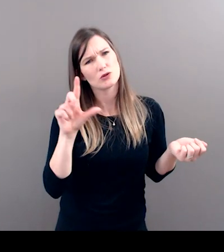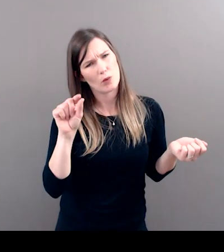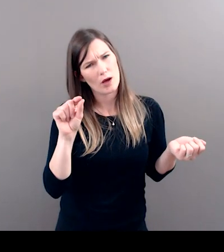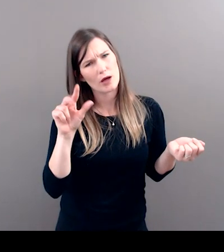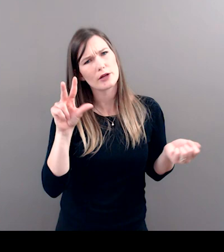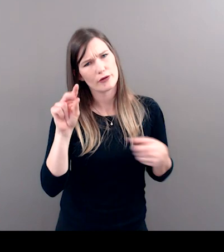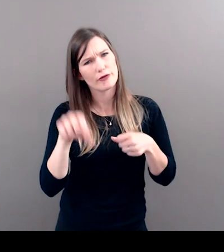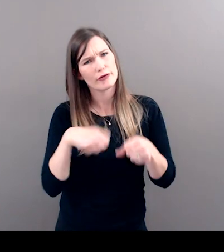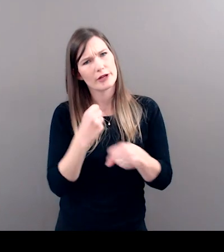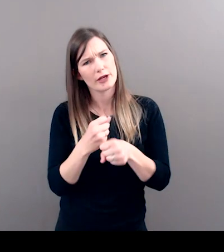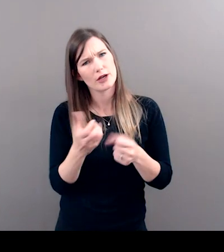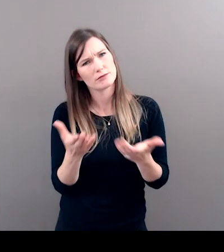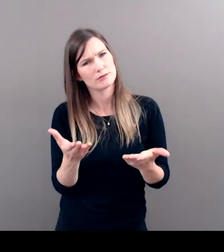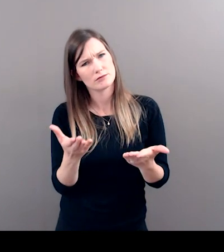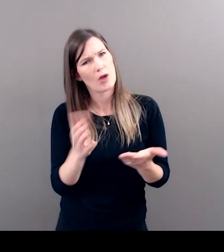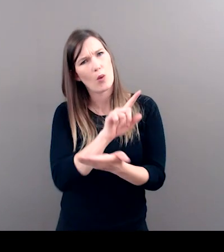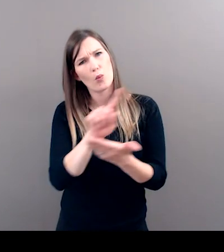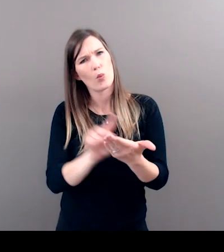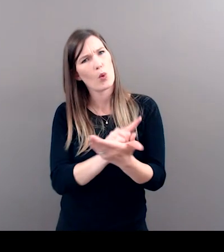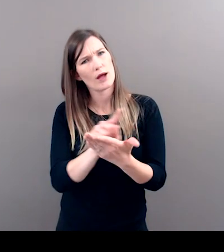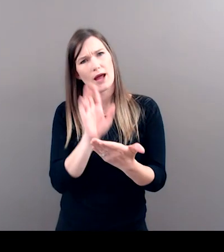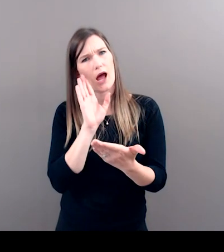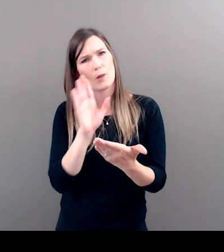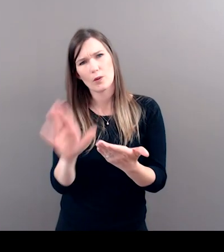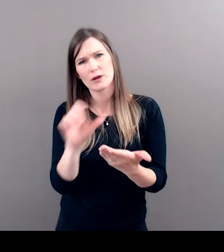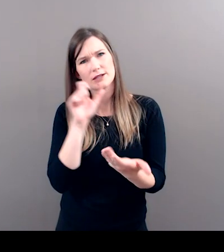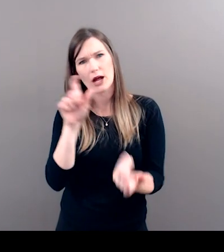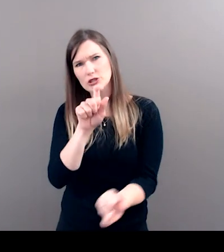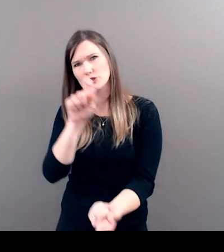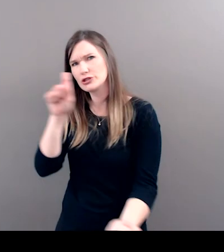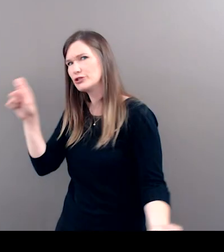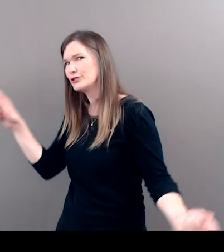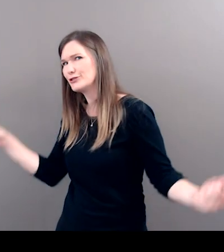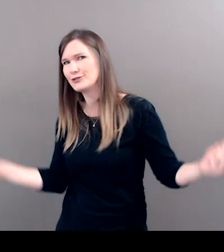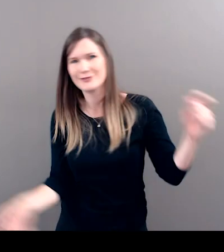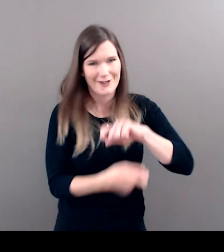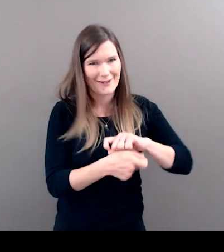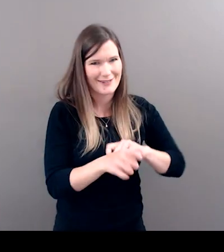And another hour ain't going to make that much difference. I'm just saying.